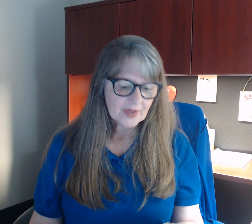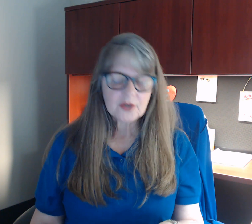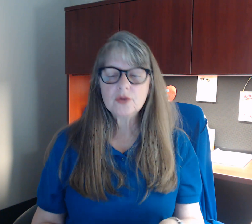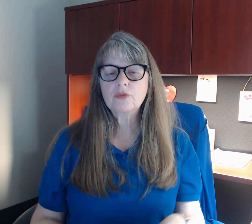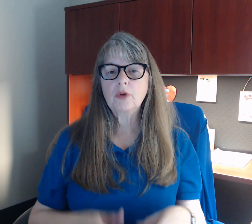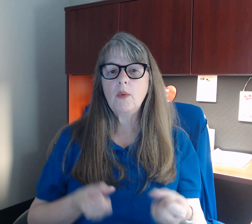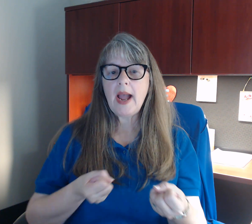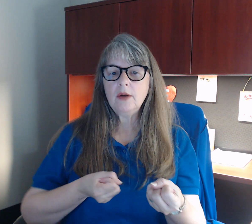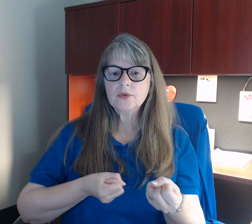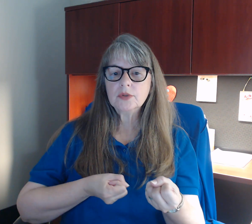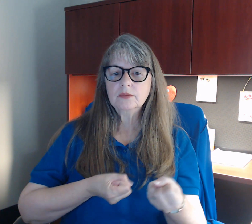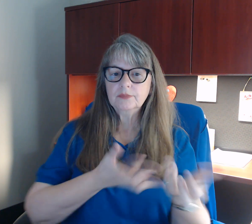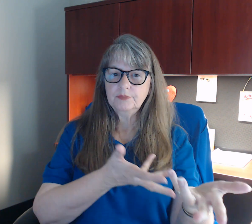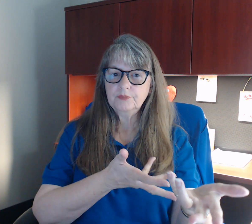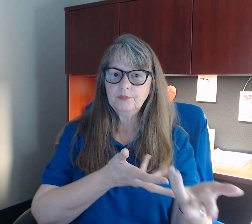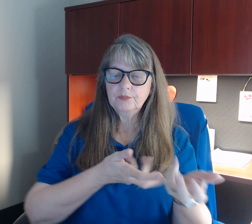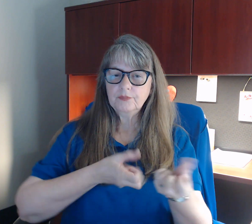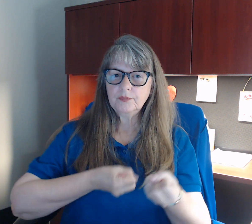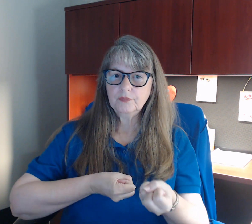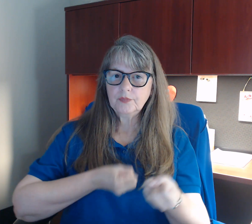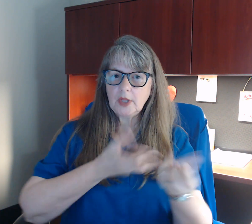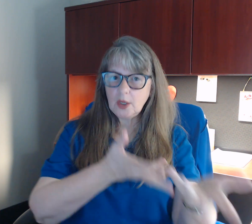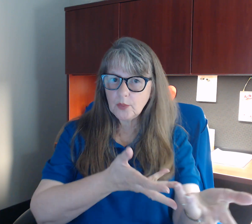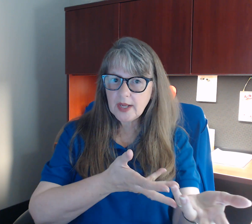To throw out, to get rid of.